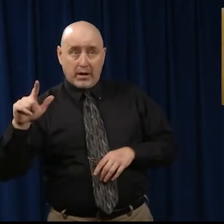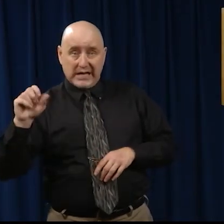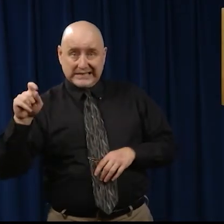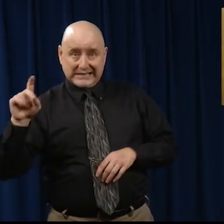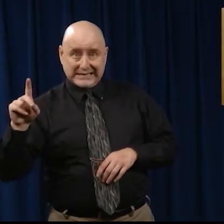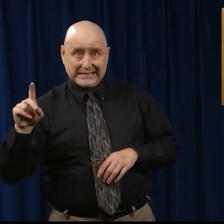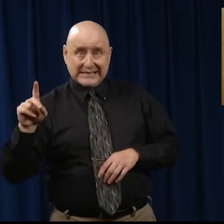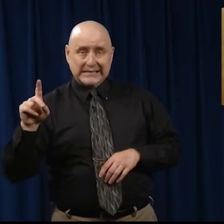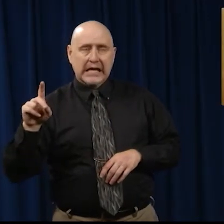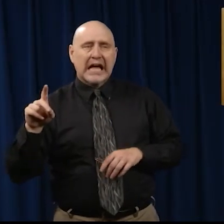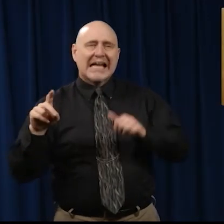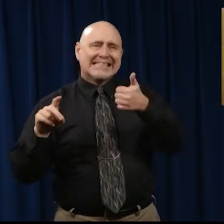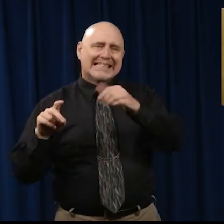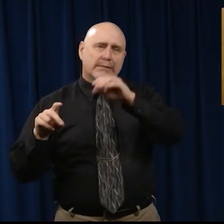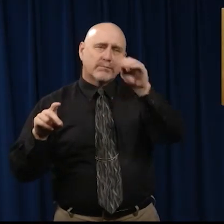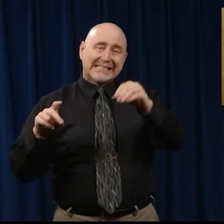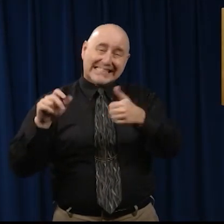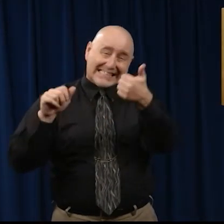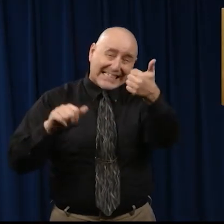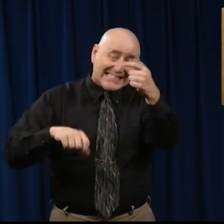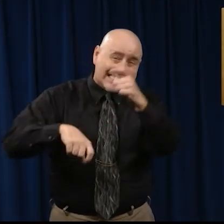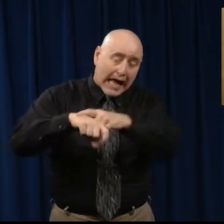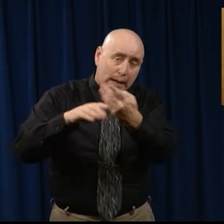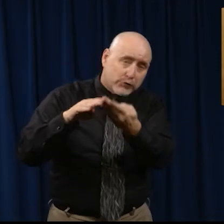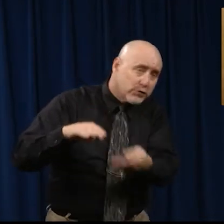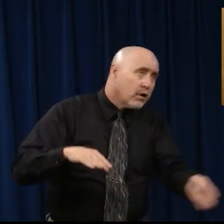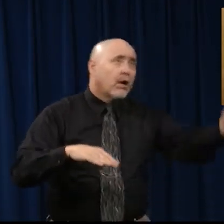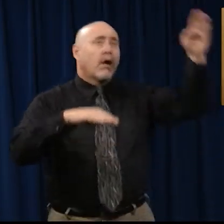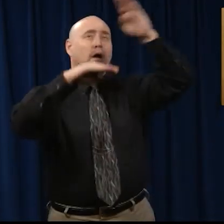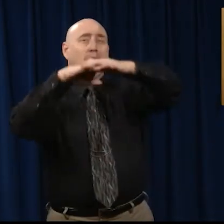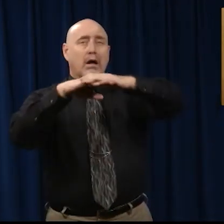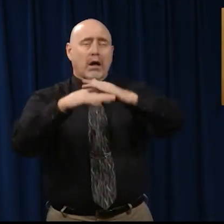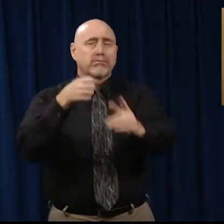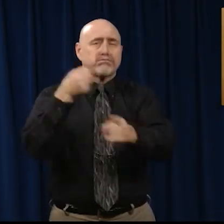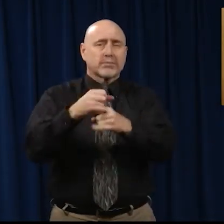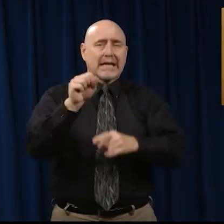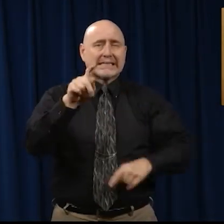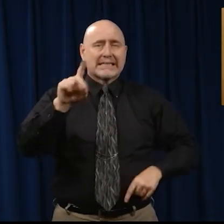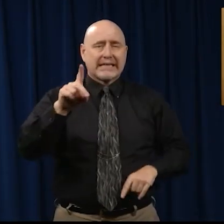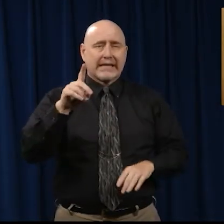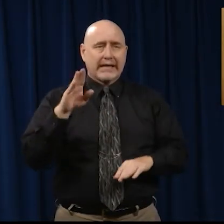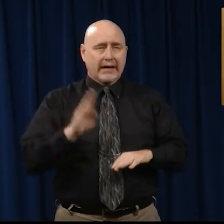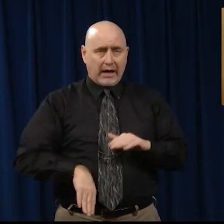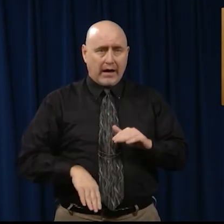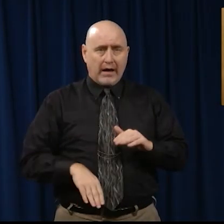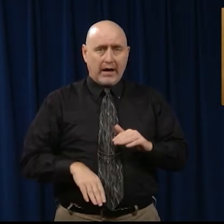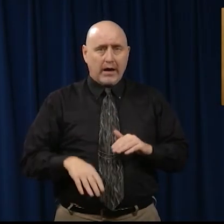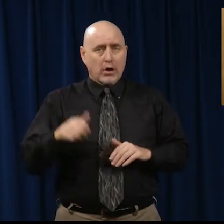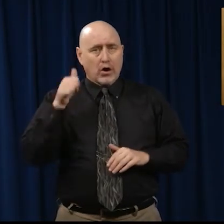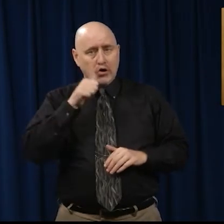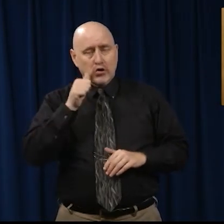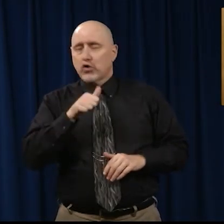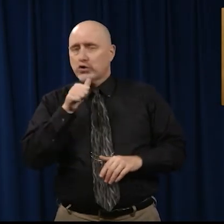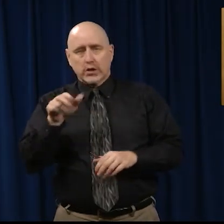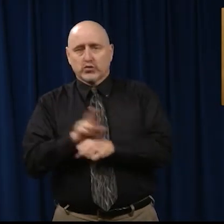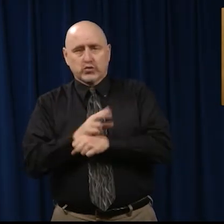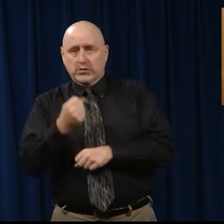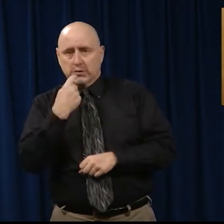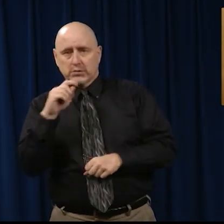pill, she has a 10 times more likely chance of getting a sexually transmitted disease than one who is